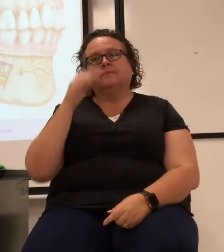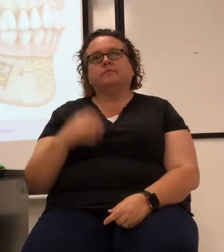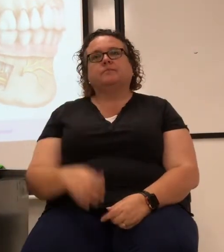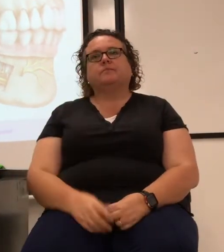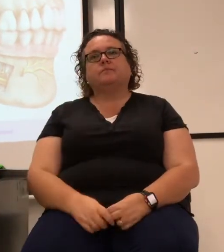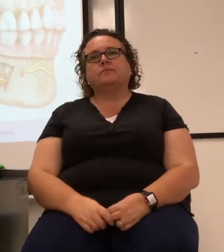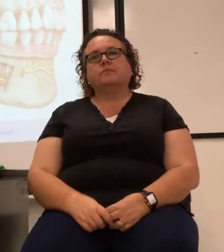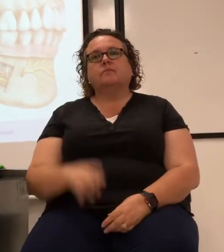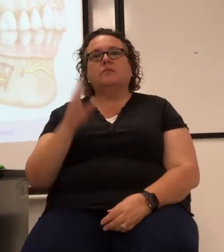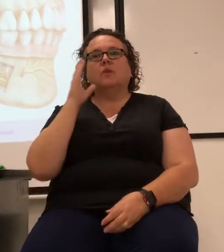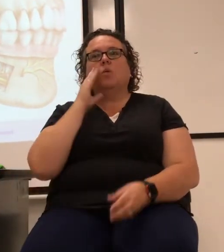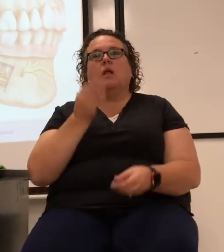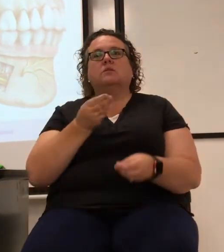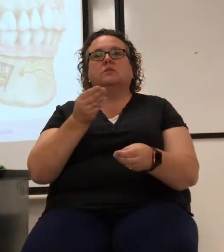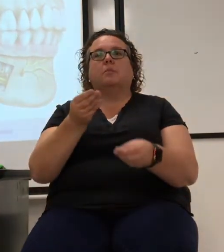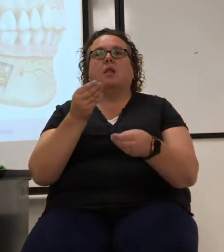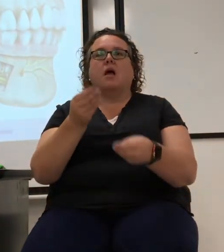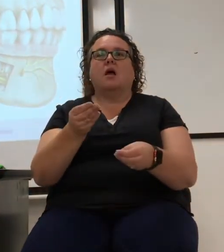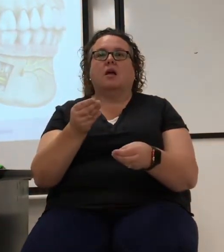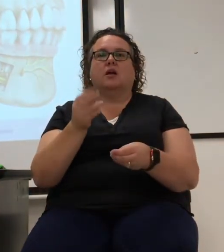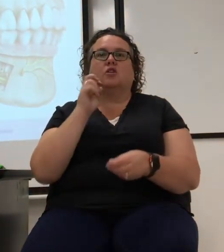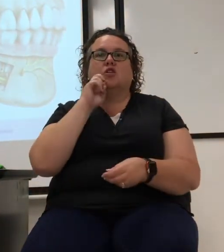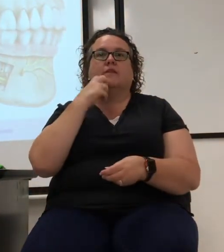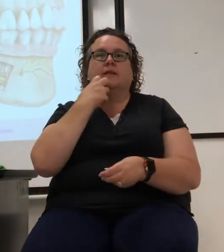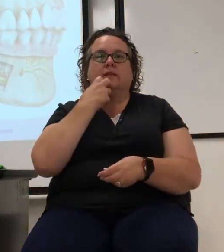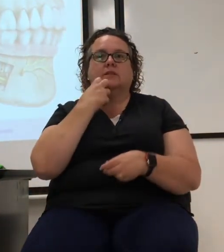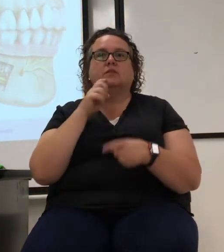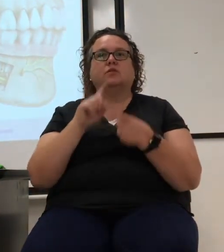and supply nervous innervation to your teeth.